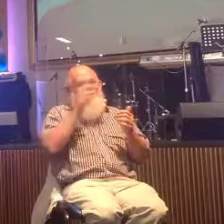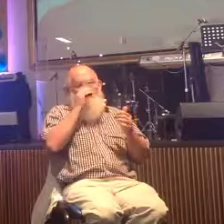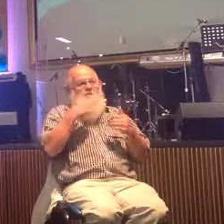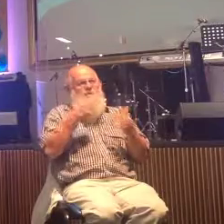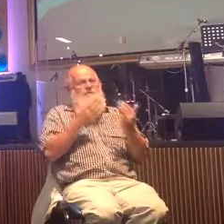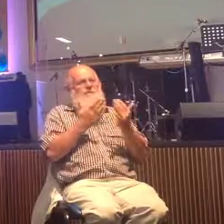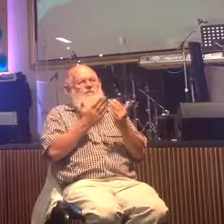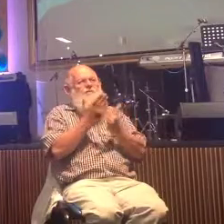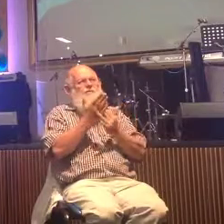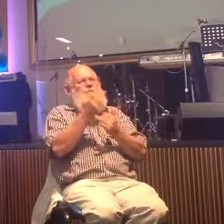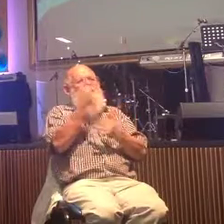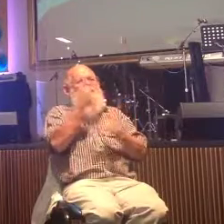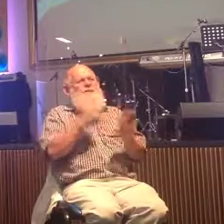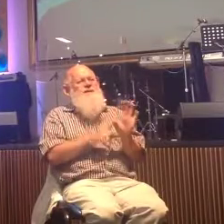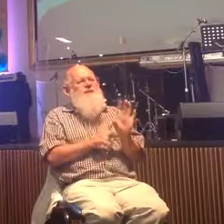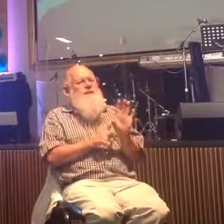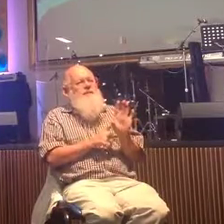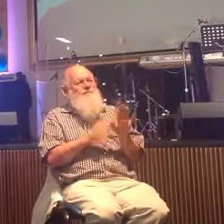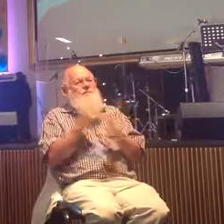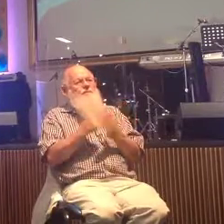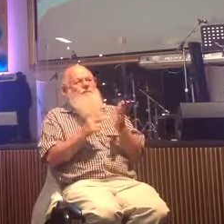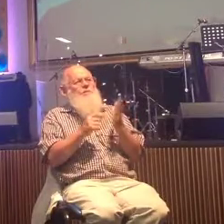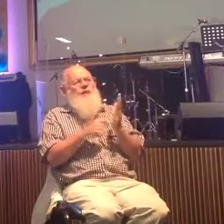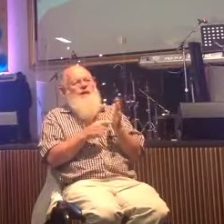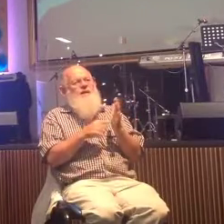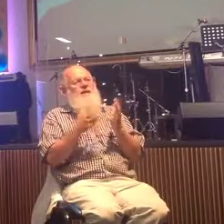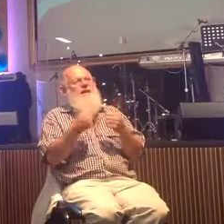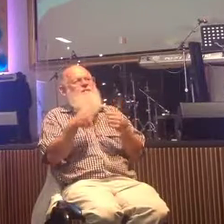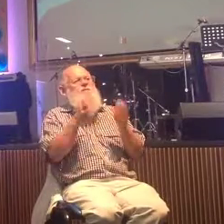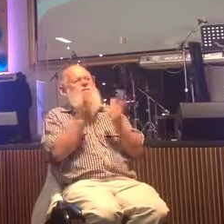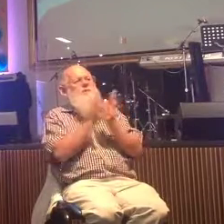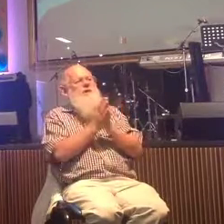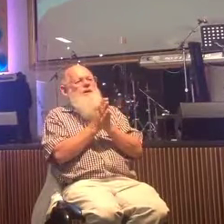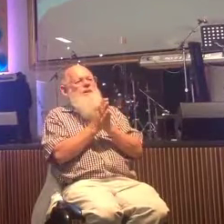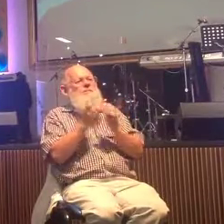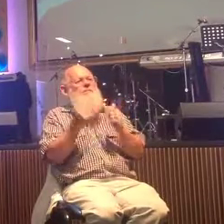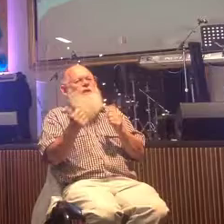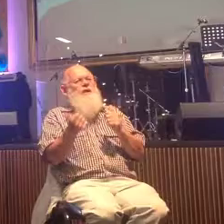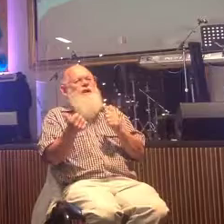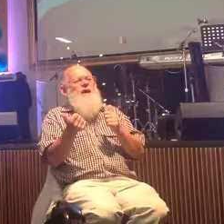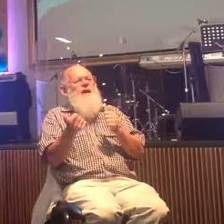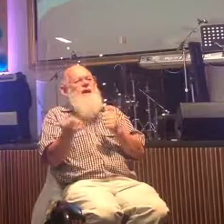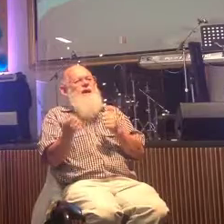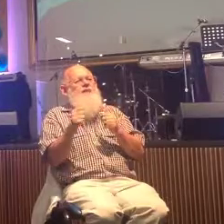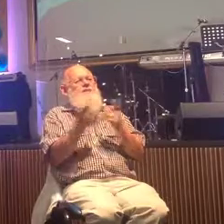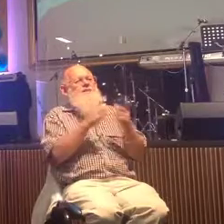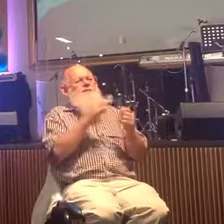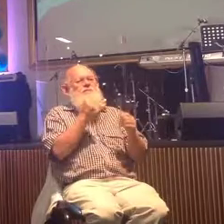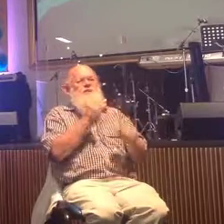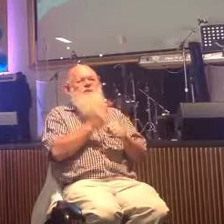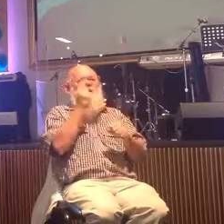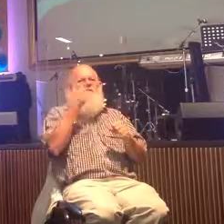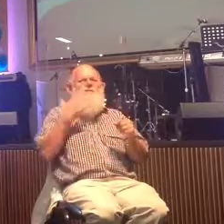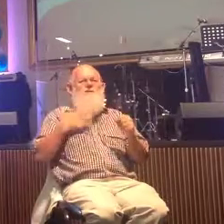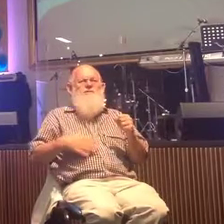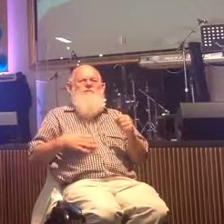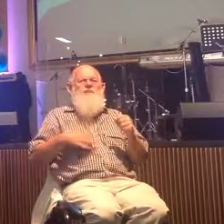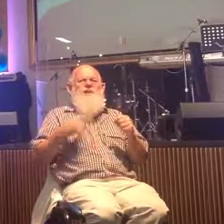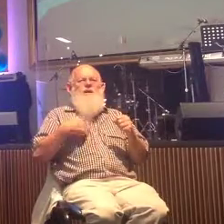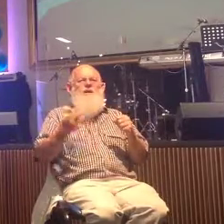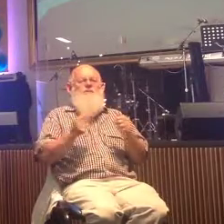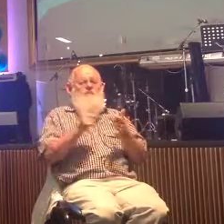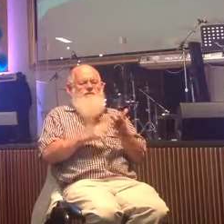through probably a whole year without ever having to pray for anything from God. Because I've got a